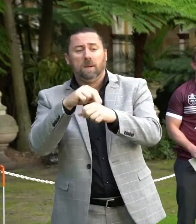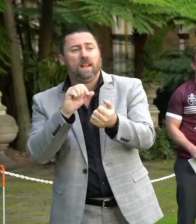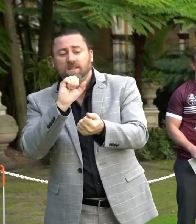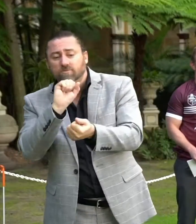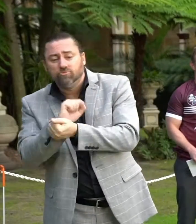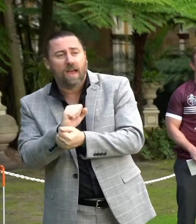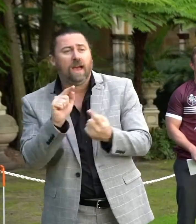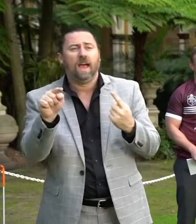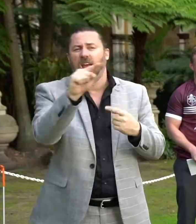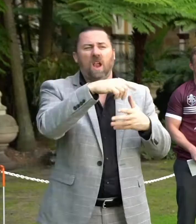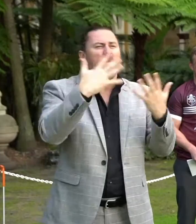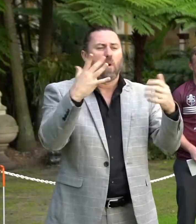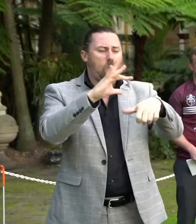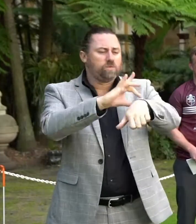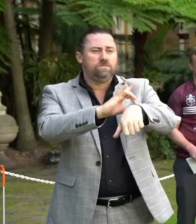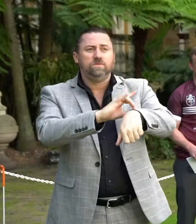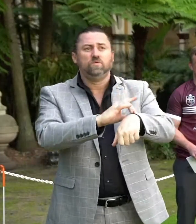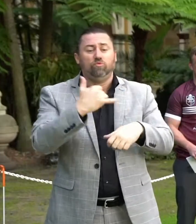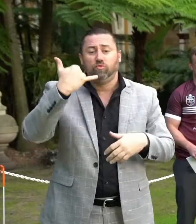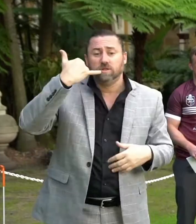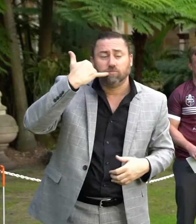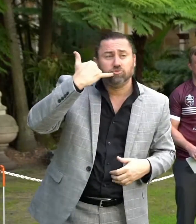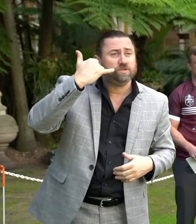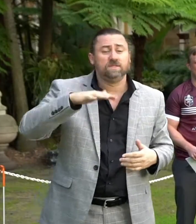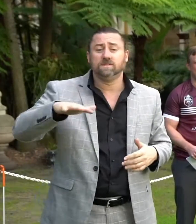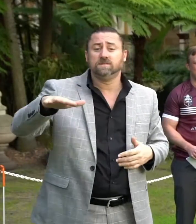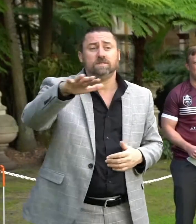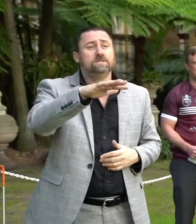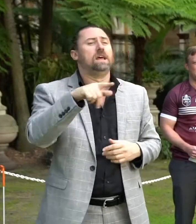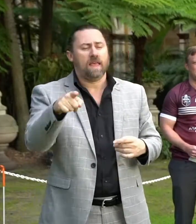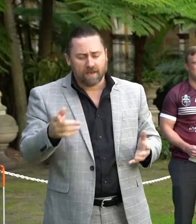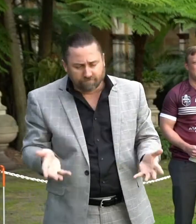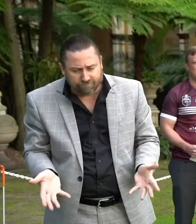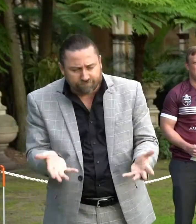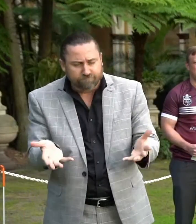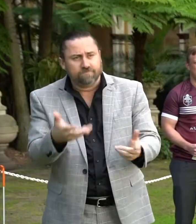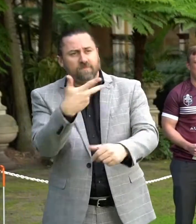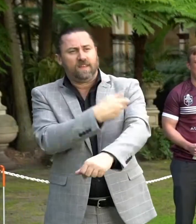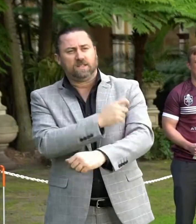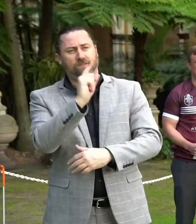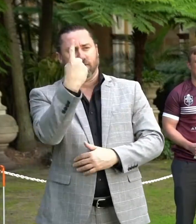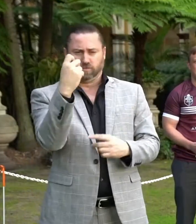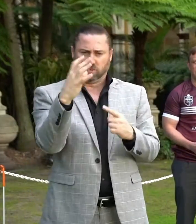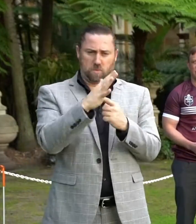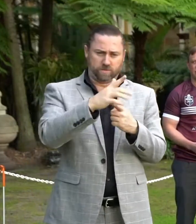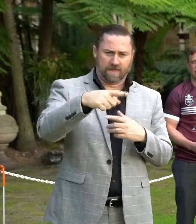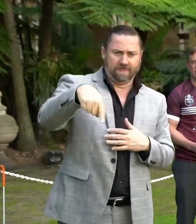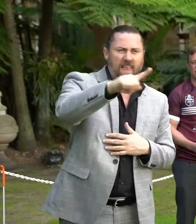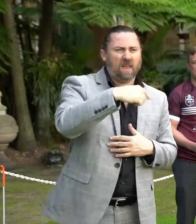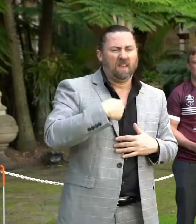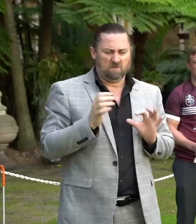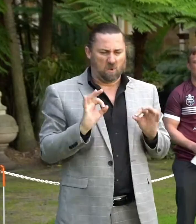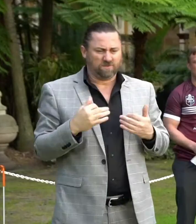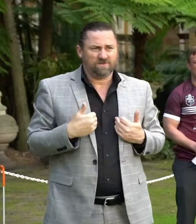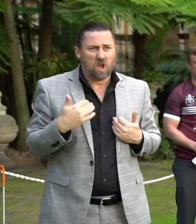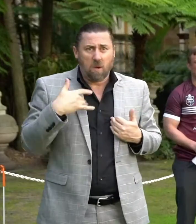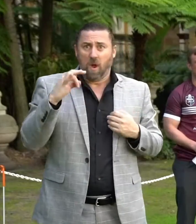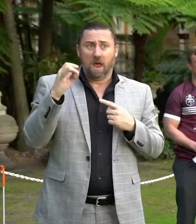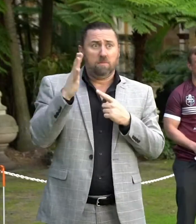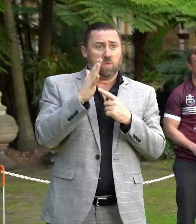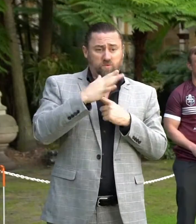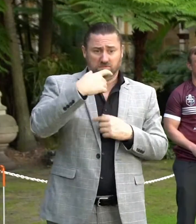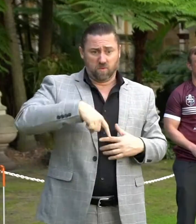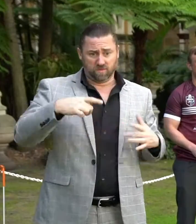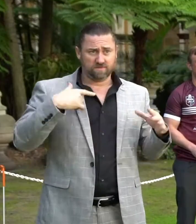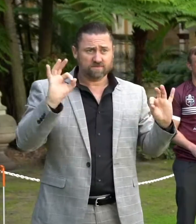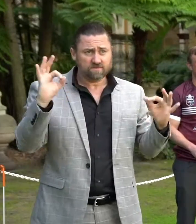of our hospitals or community healthcare centres to be fully vaccinated as soon as possible. I'm not in that category, so